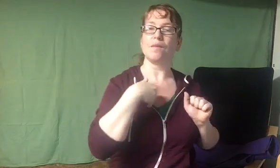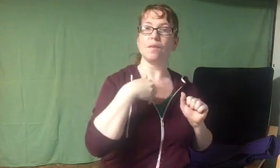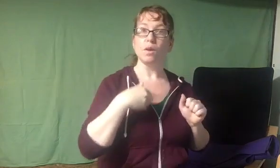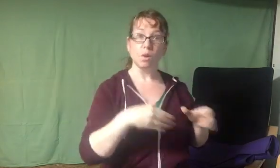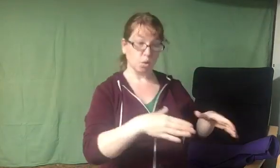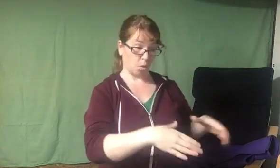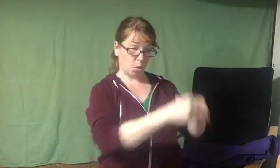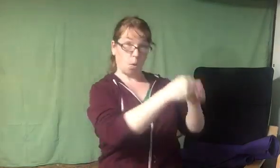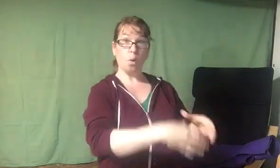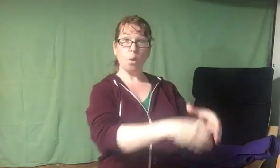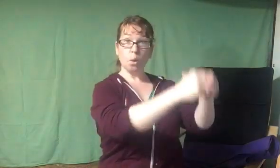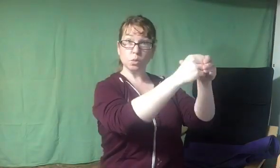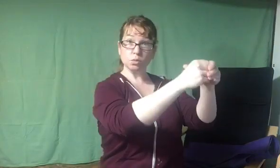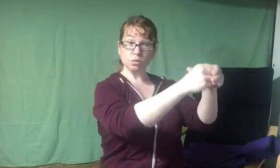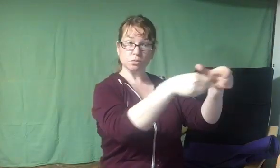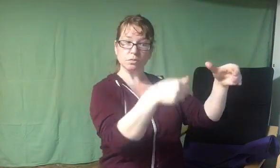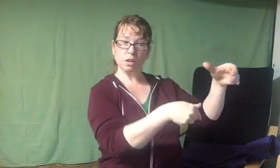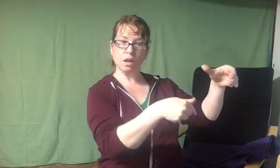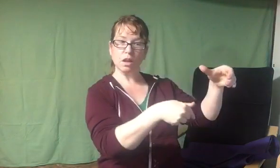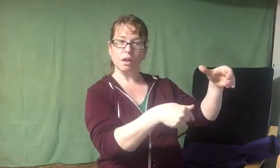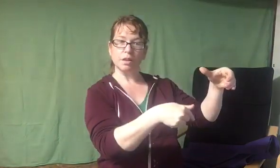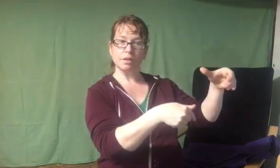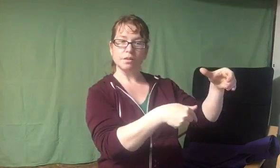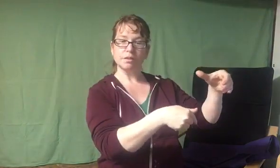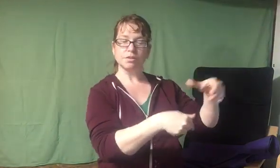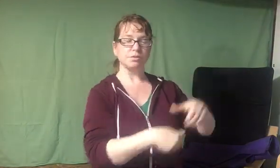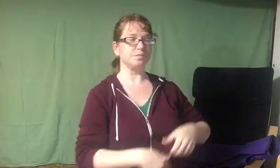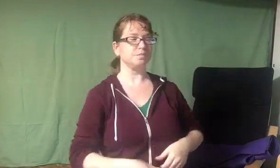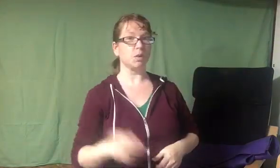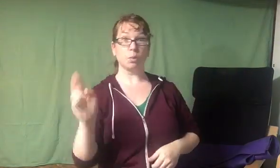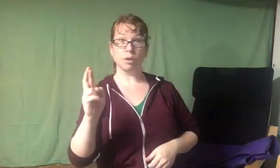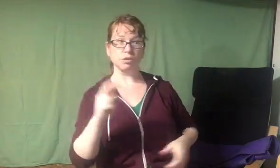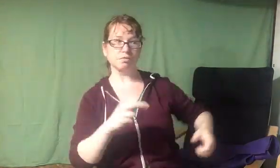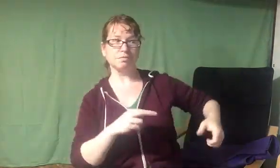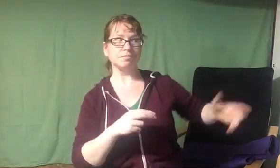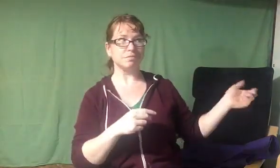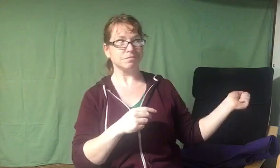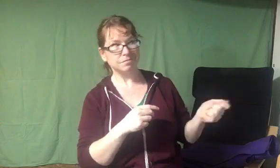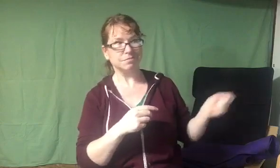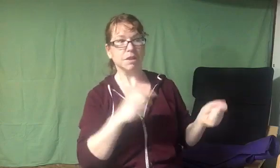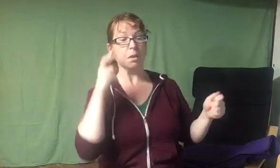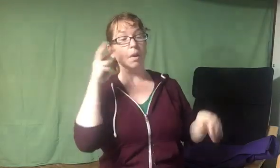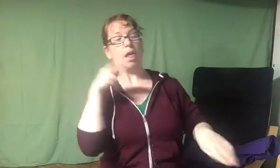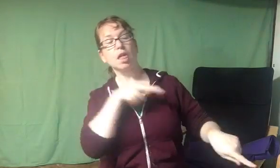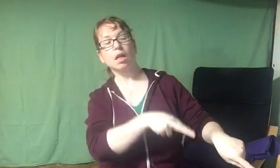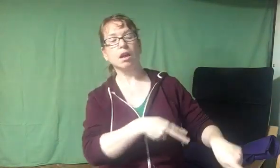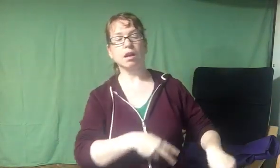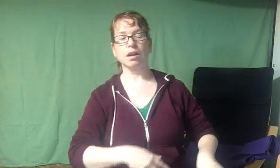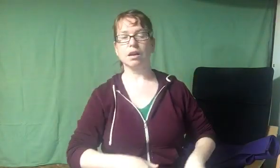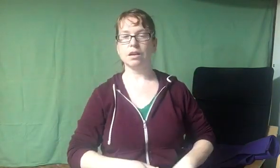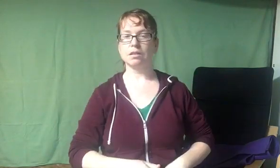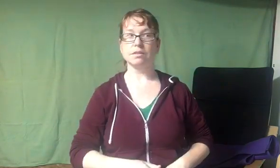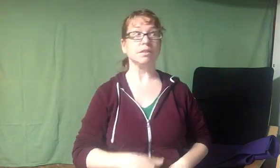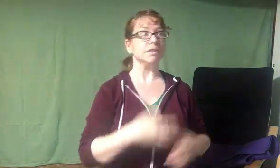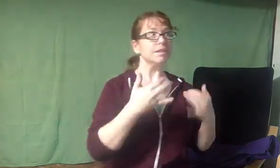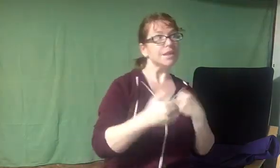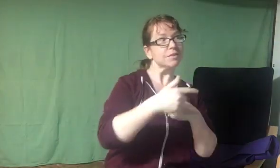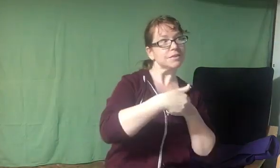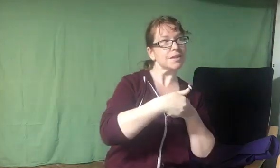head, Rachel pulled her best friend's arm and ducked down behind the cones. "This is our chance to find out where the goblins